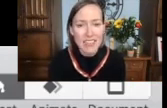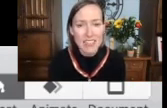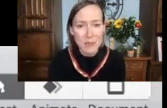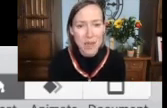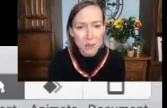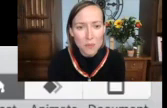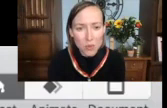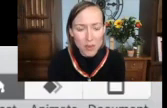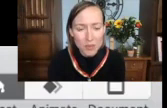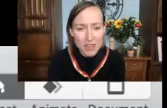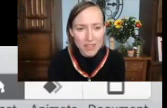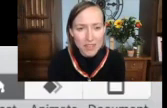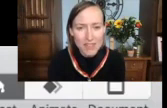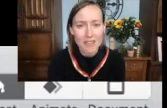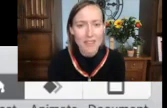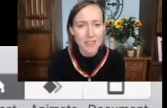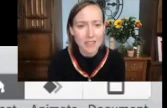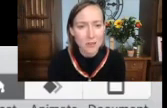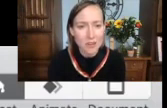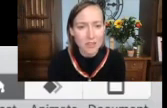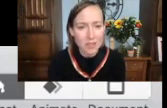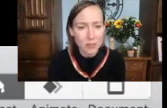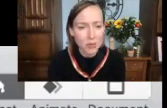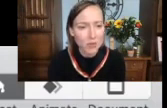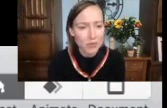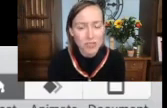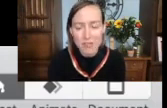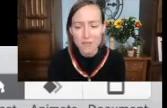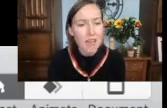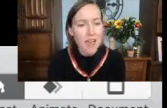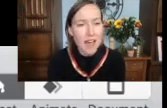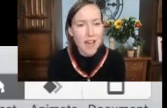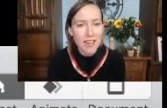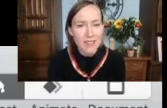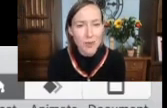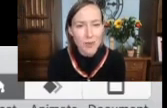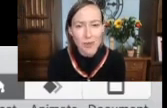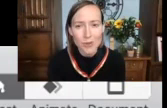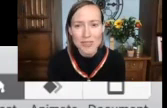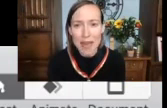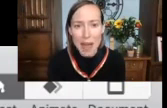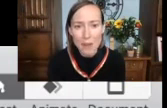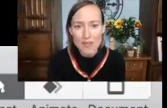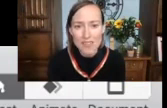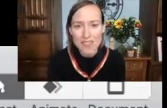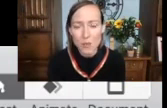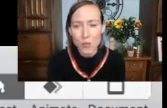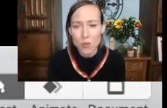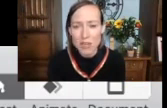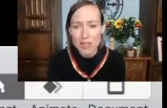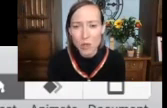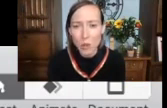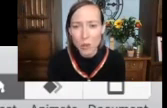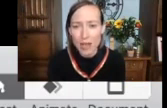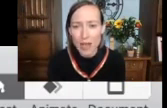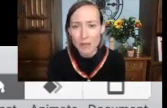and some helpful websites that the writing turned blue for some reason. And also some apps. This is a